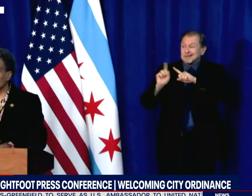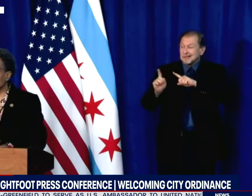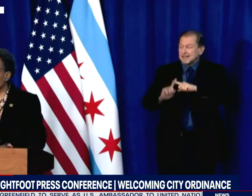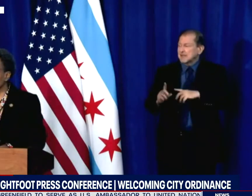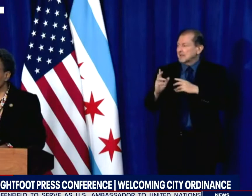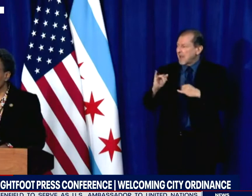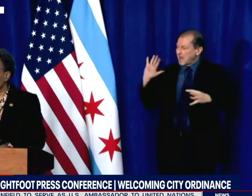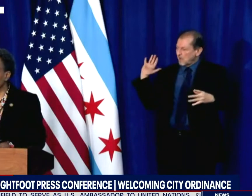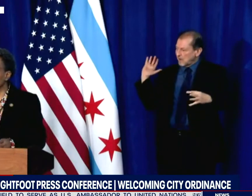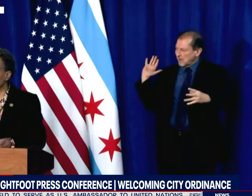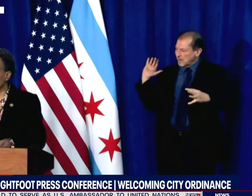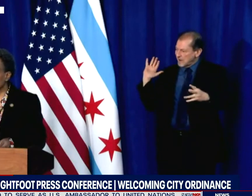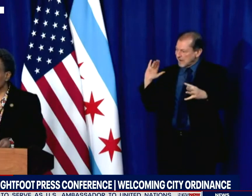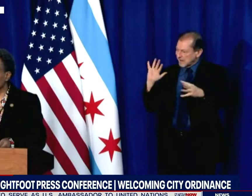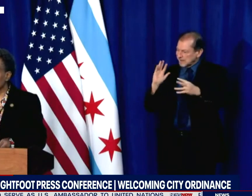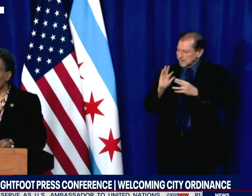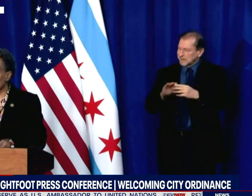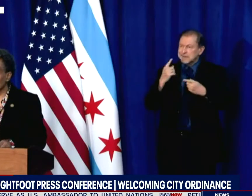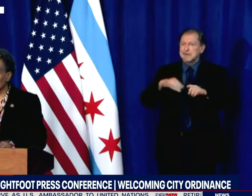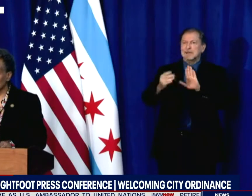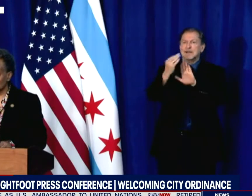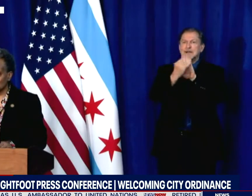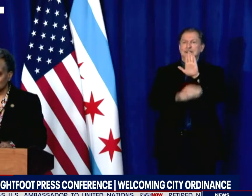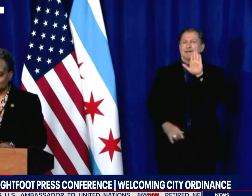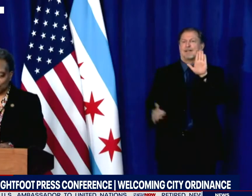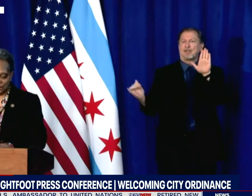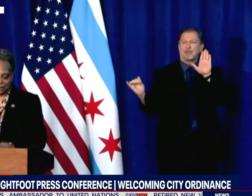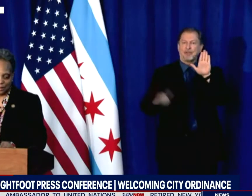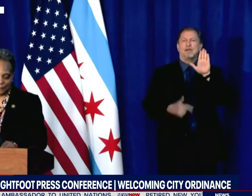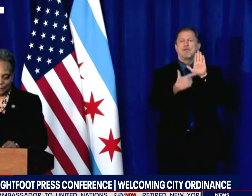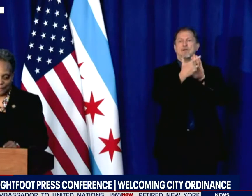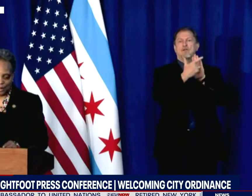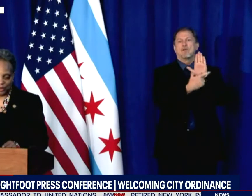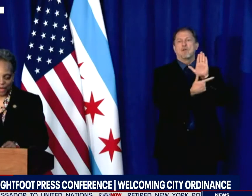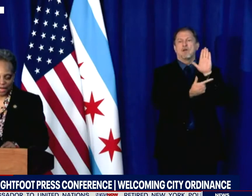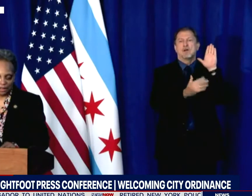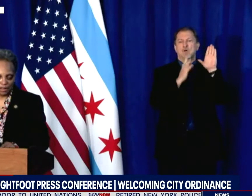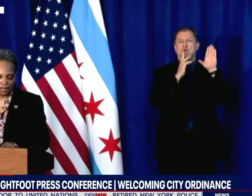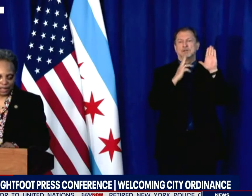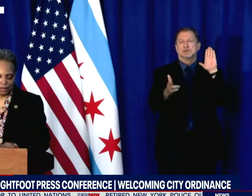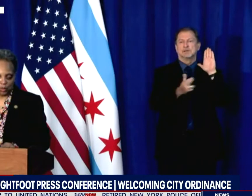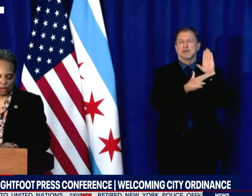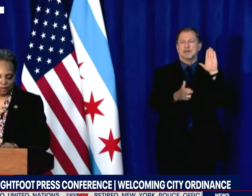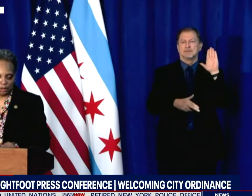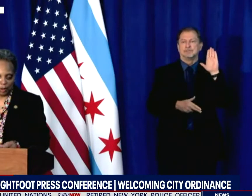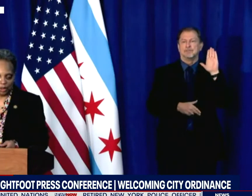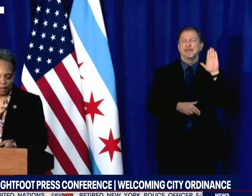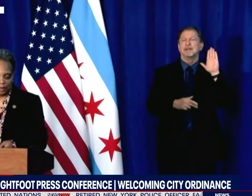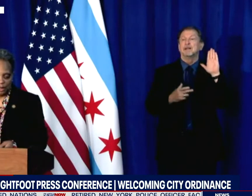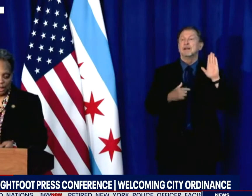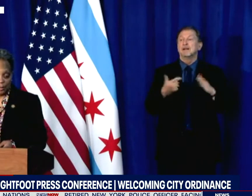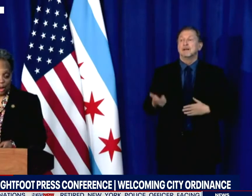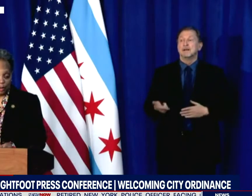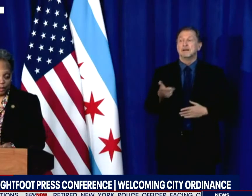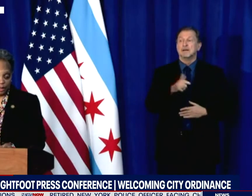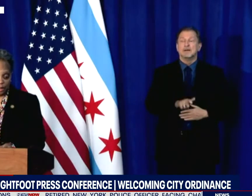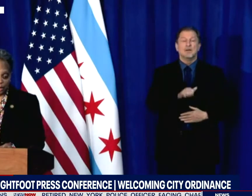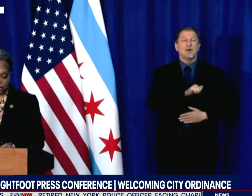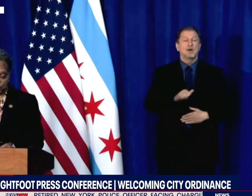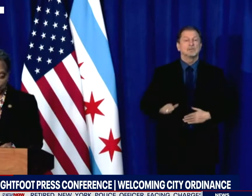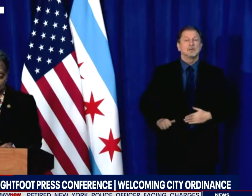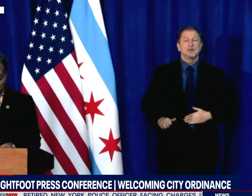coming to fruition on this important and wonderful day for our city. And with that, I'd like to welcome to the podium um